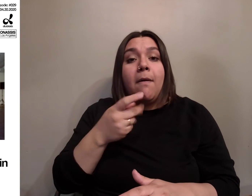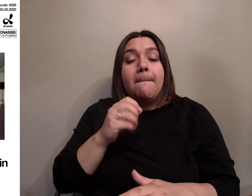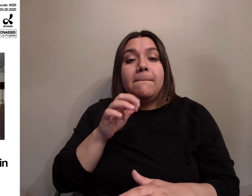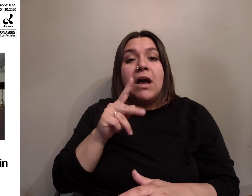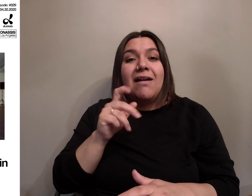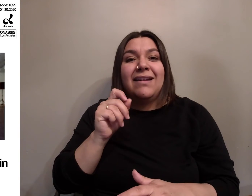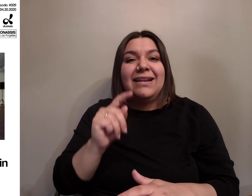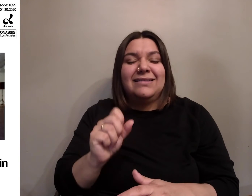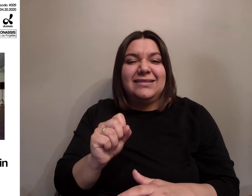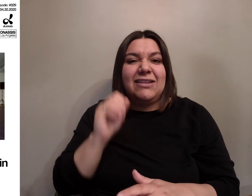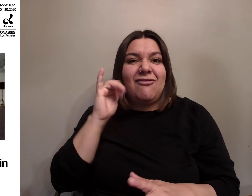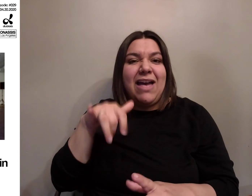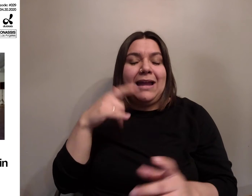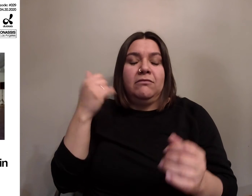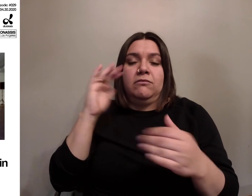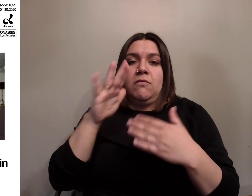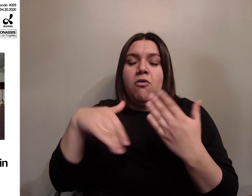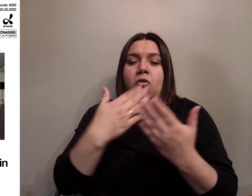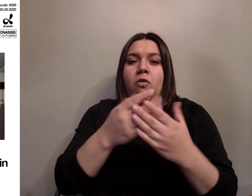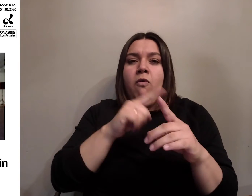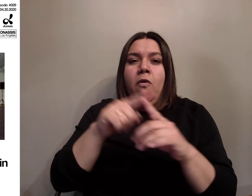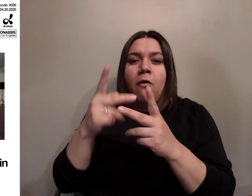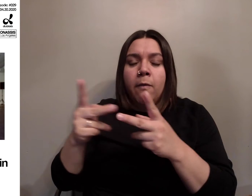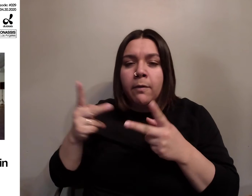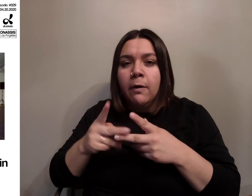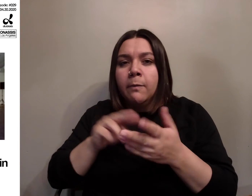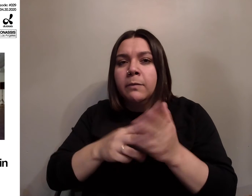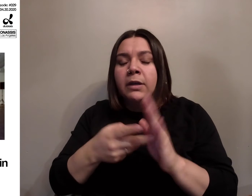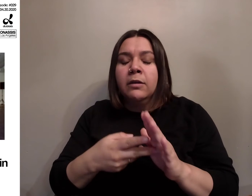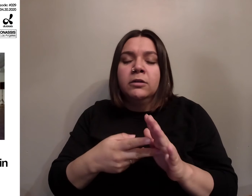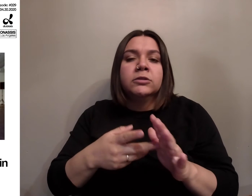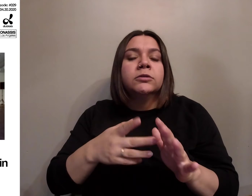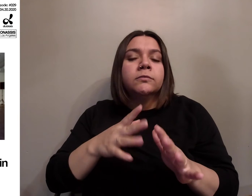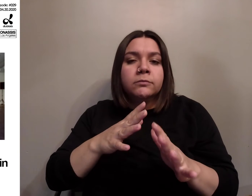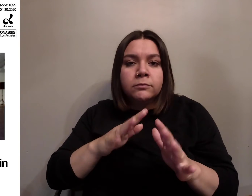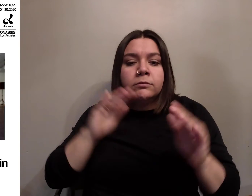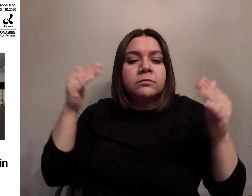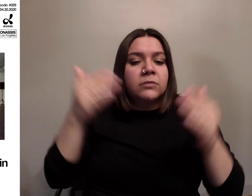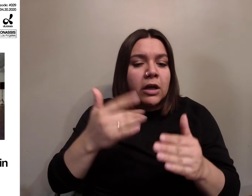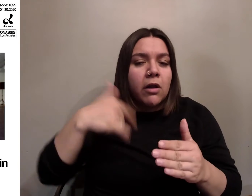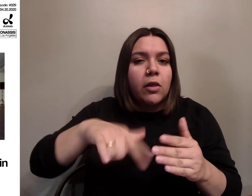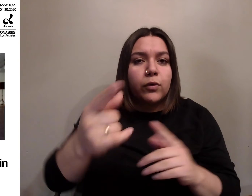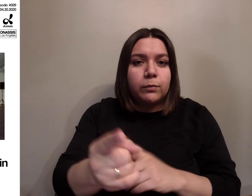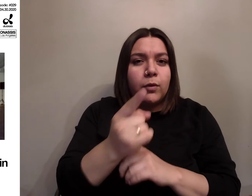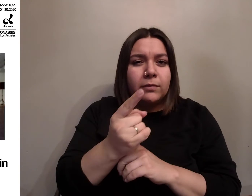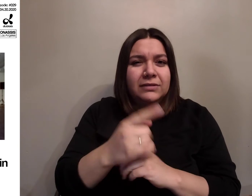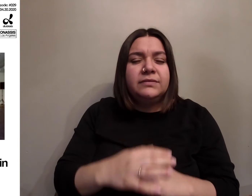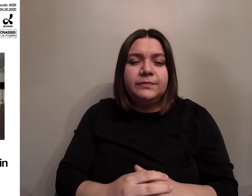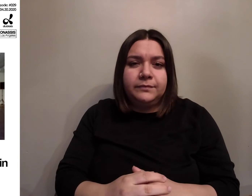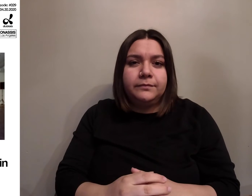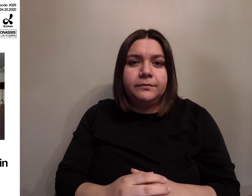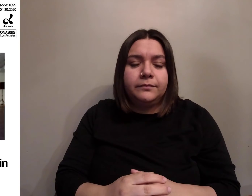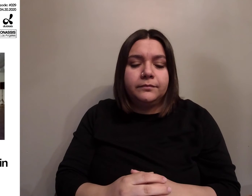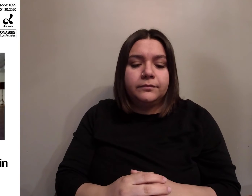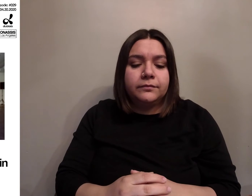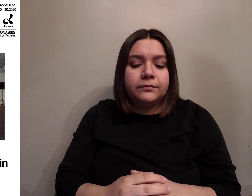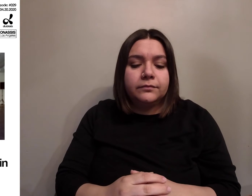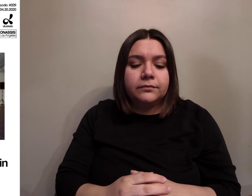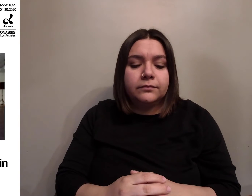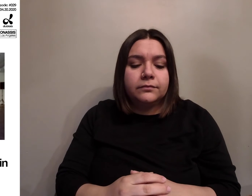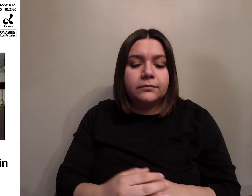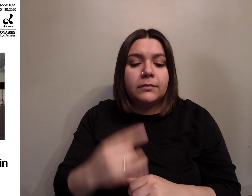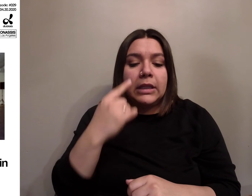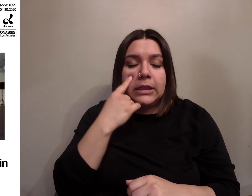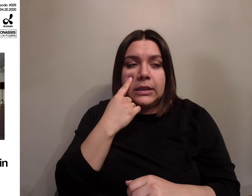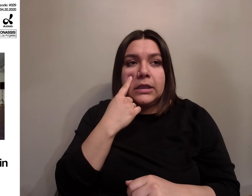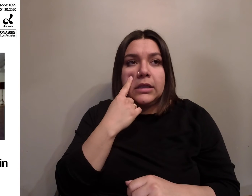it's definitely difficult to imagine, but it's that's the practice that we. That's the hope. I want